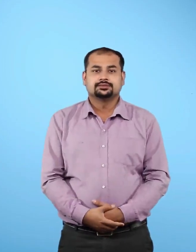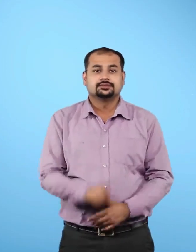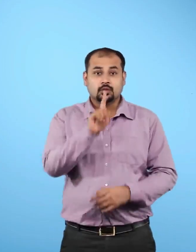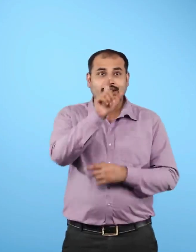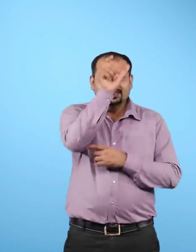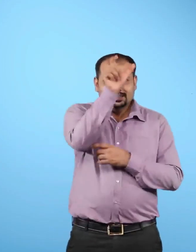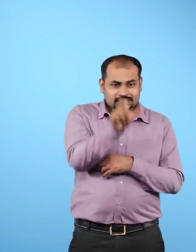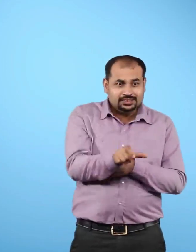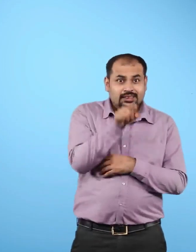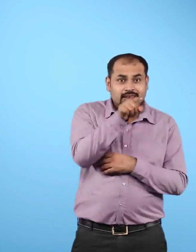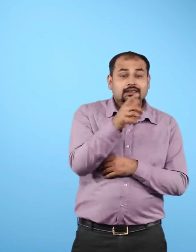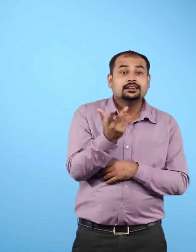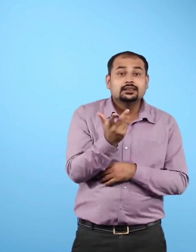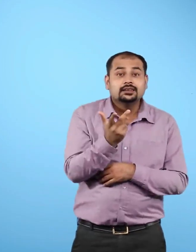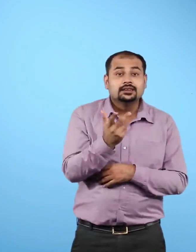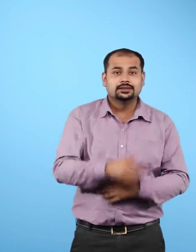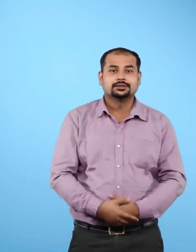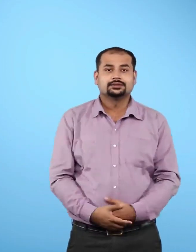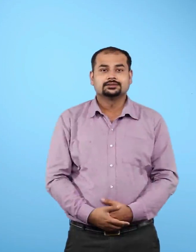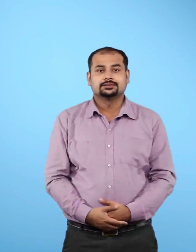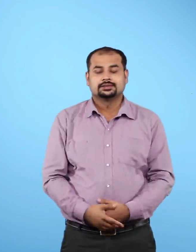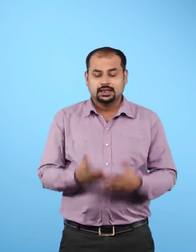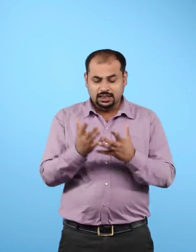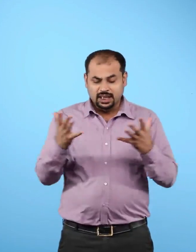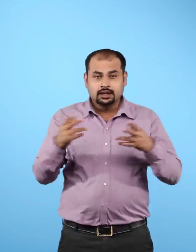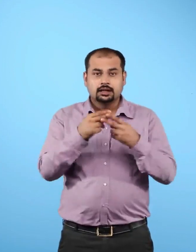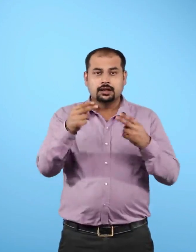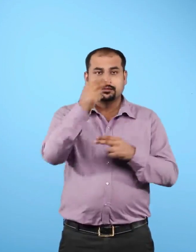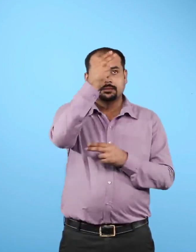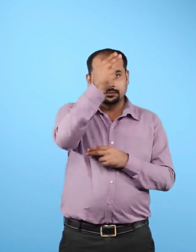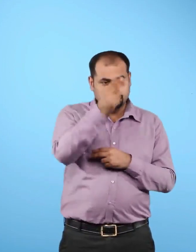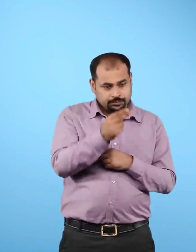The column 1 says size of,